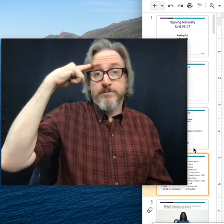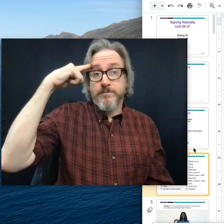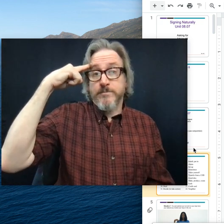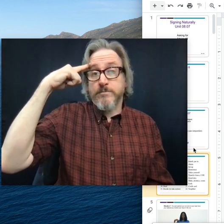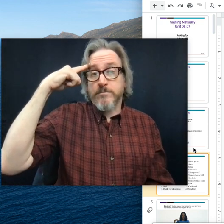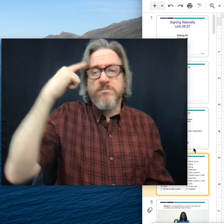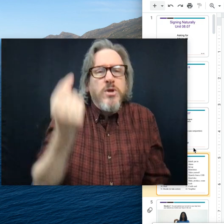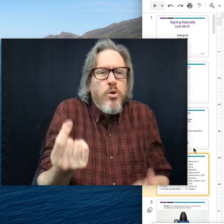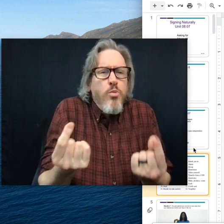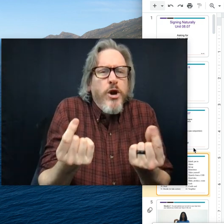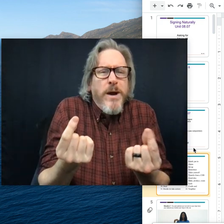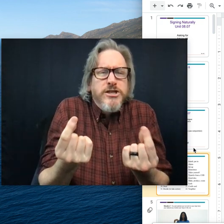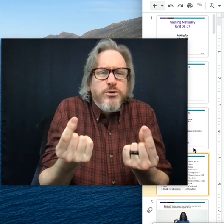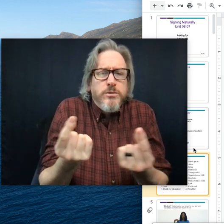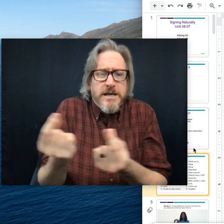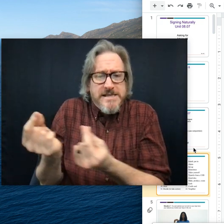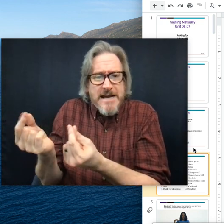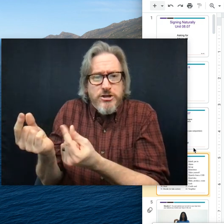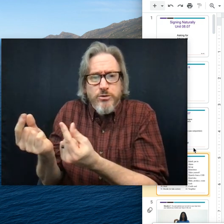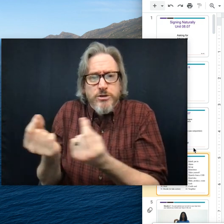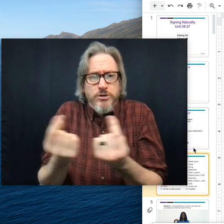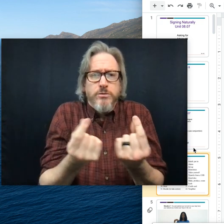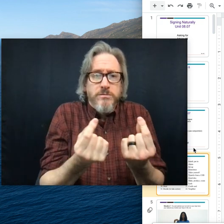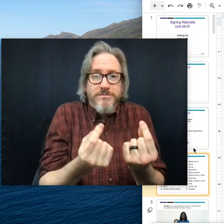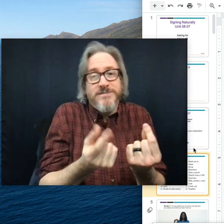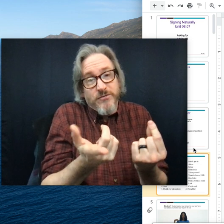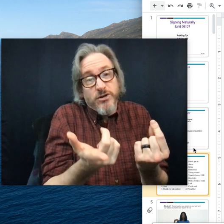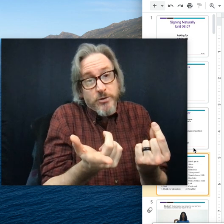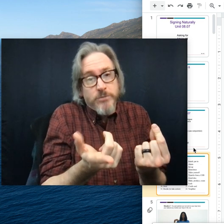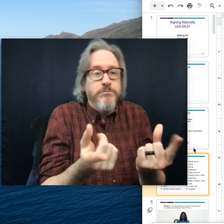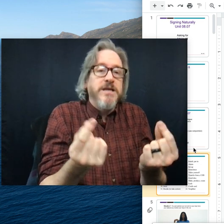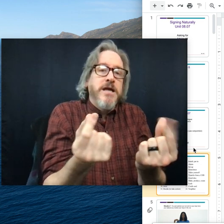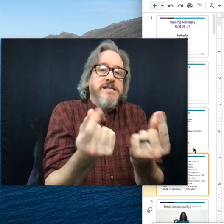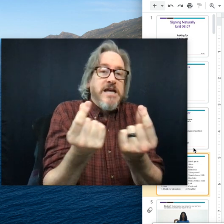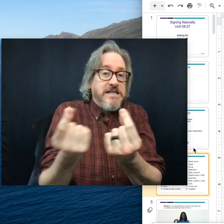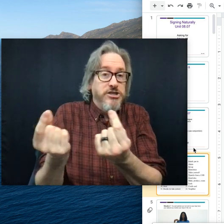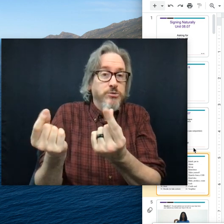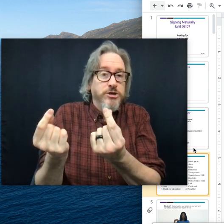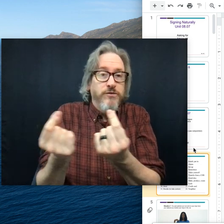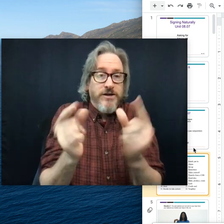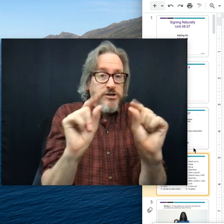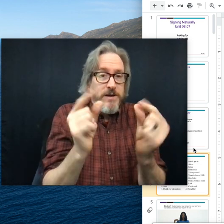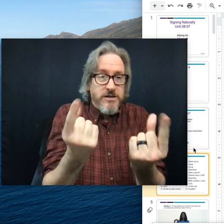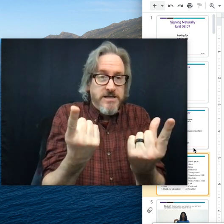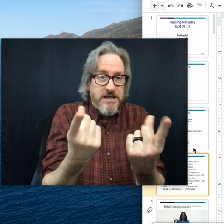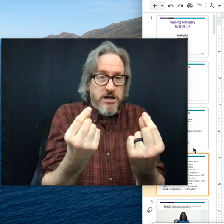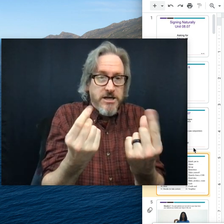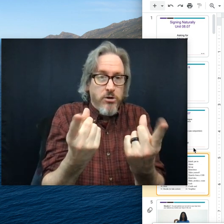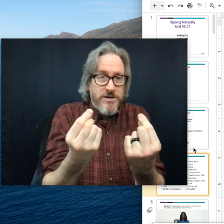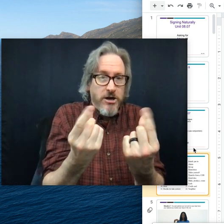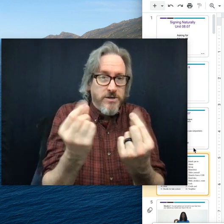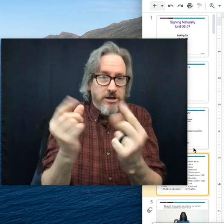occurred. What do I do? It's that do, different do, but it's do finger spelled